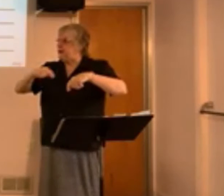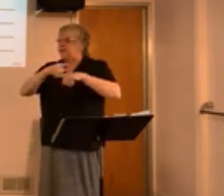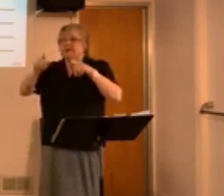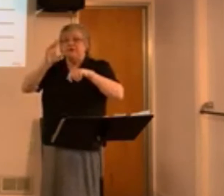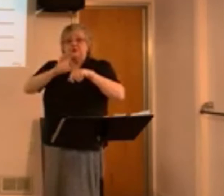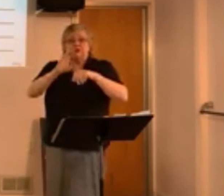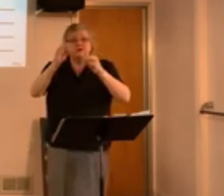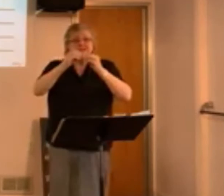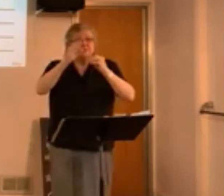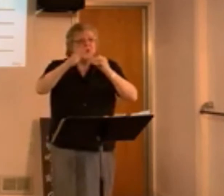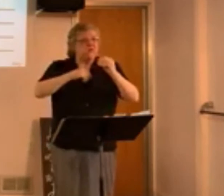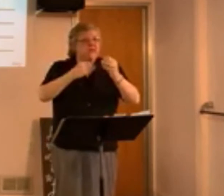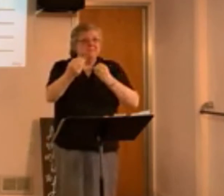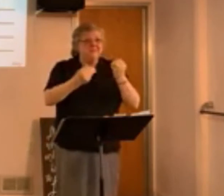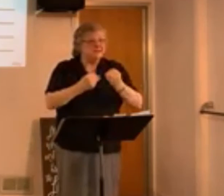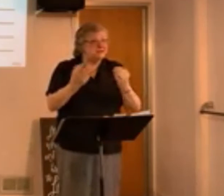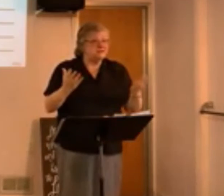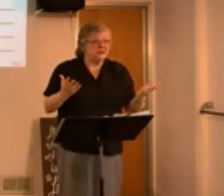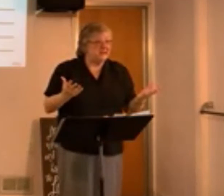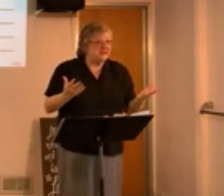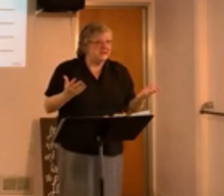church is more than just ministries.